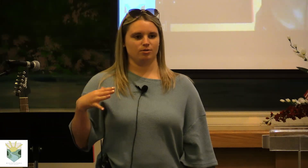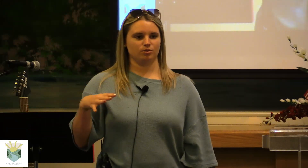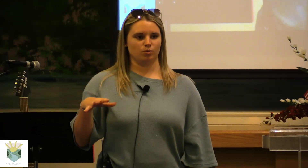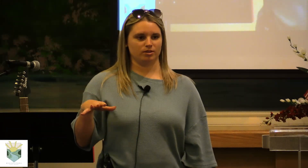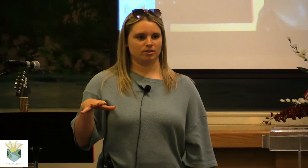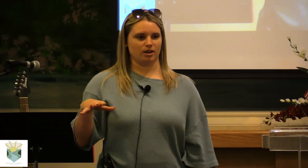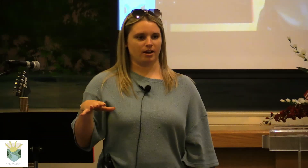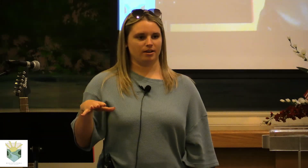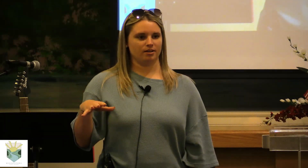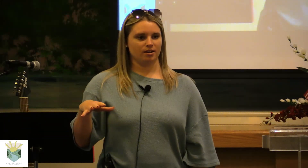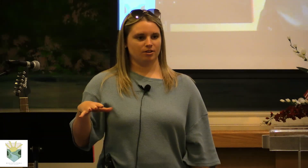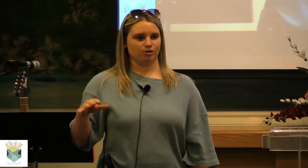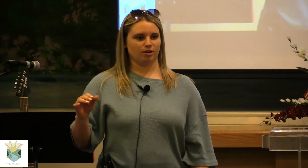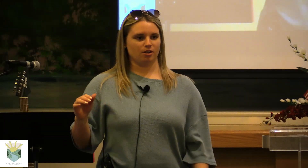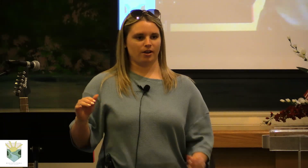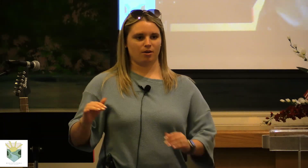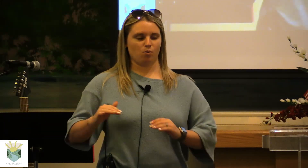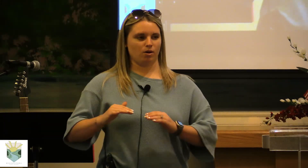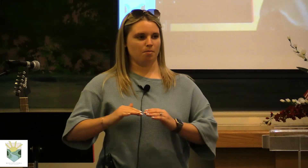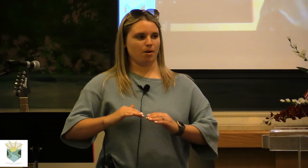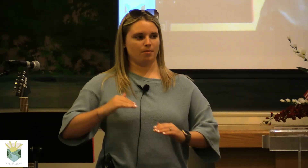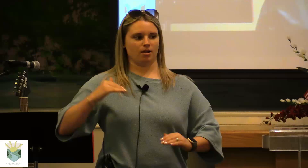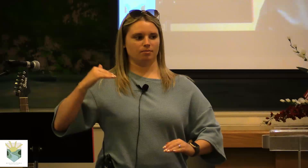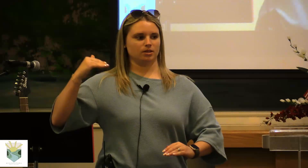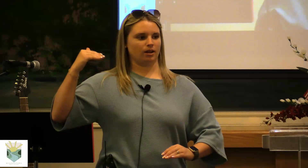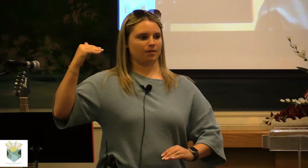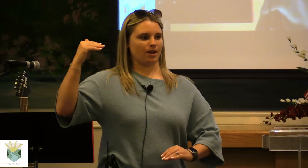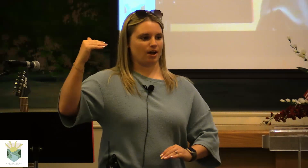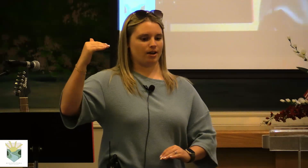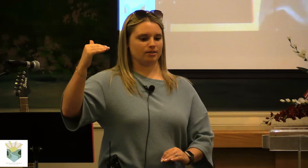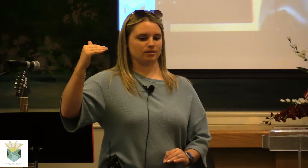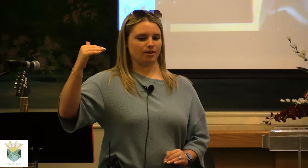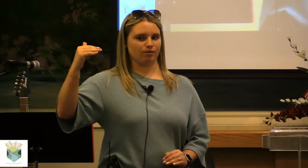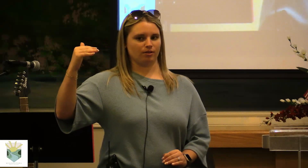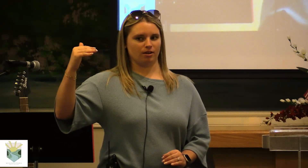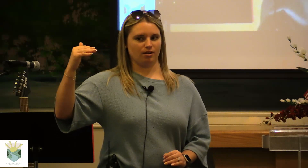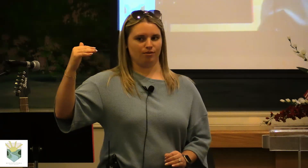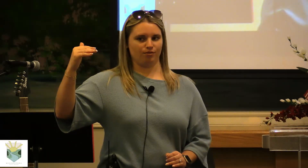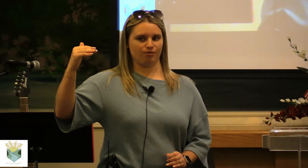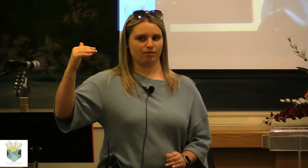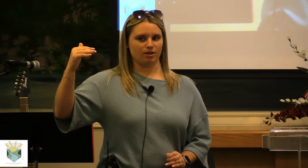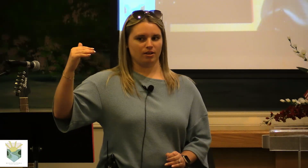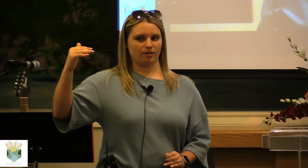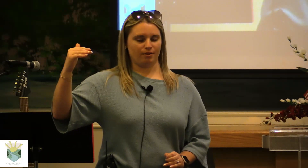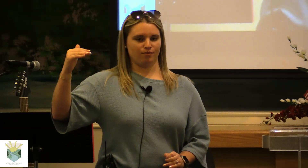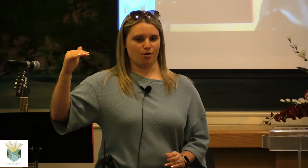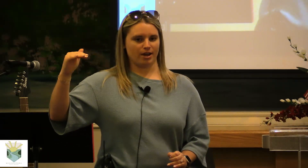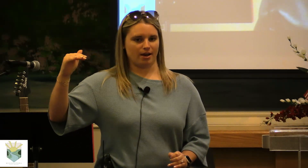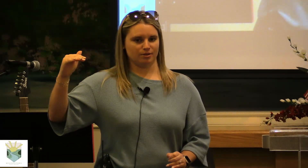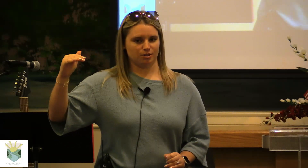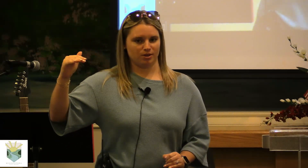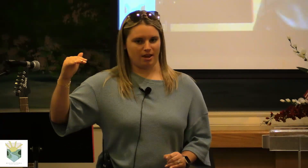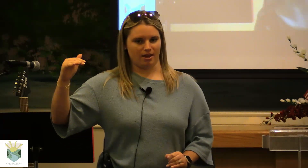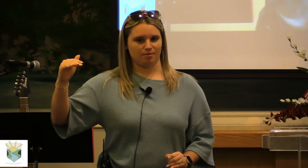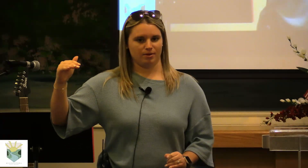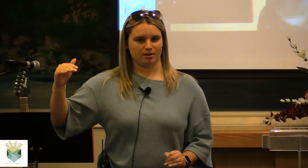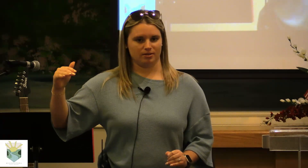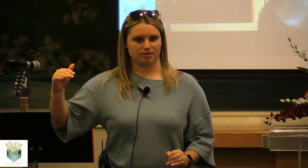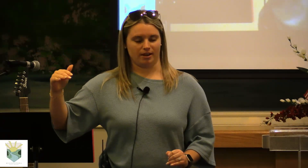one sign, you're gonna like want to bump it up to like the highest level of like vocab as you can, because like they're